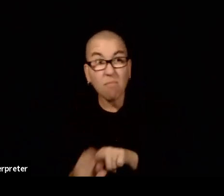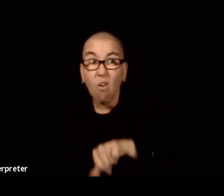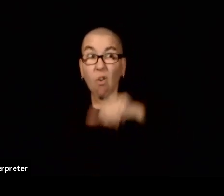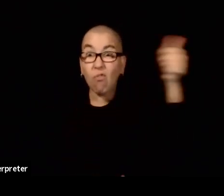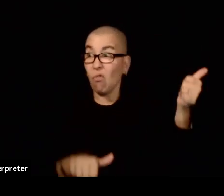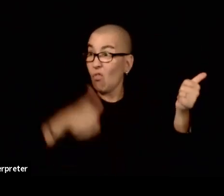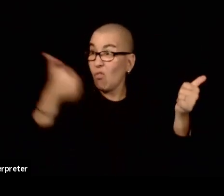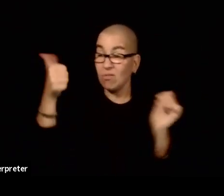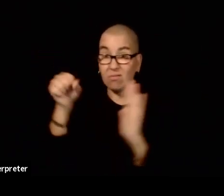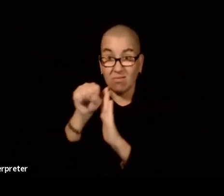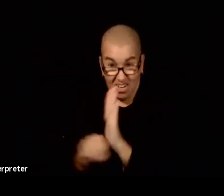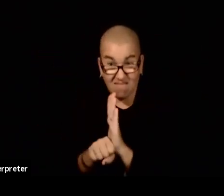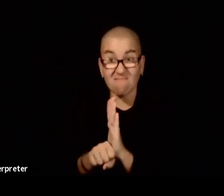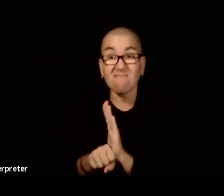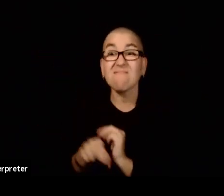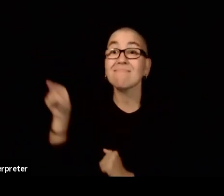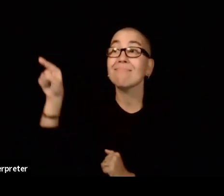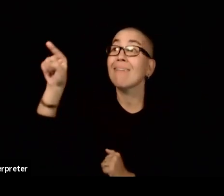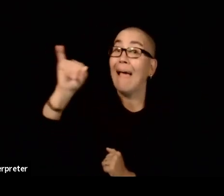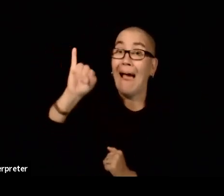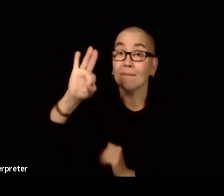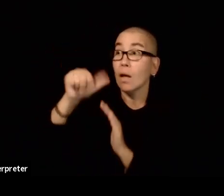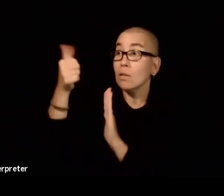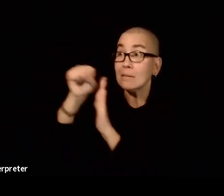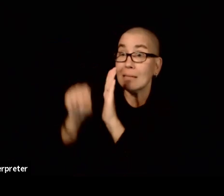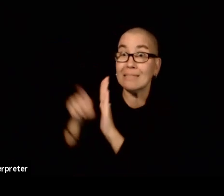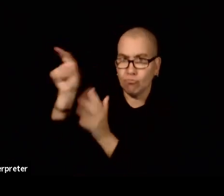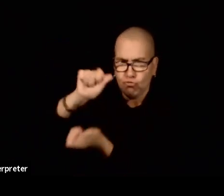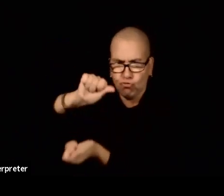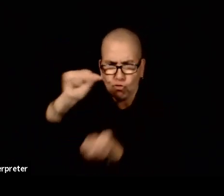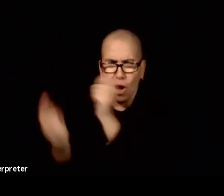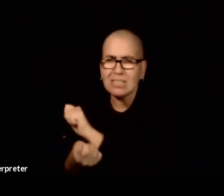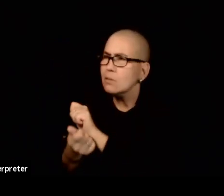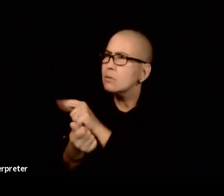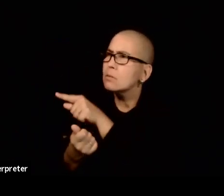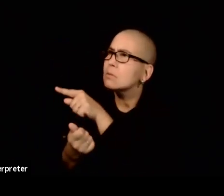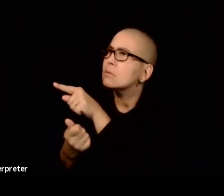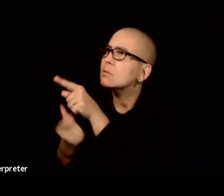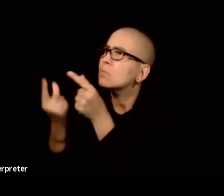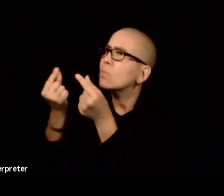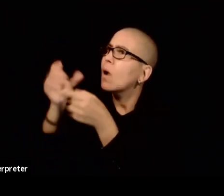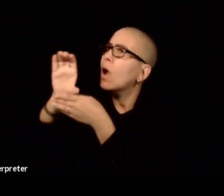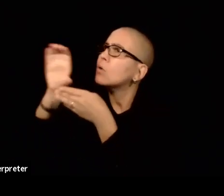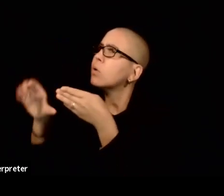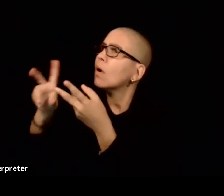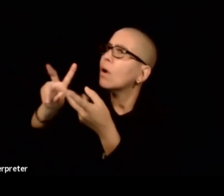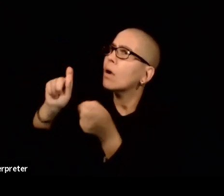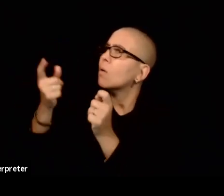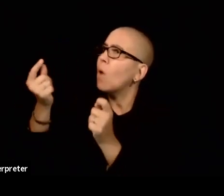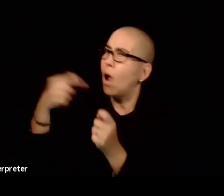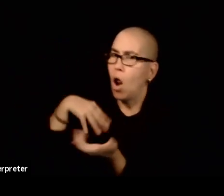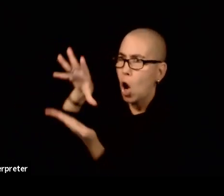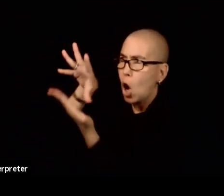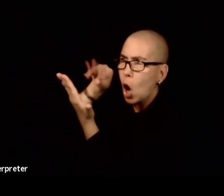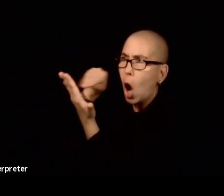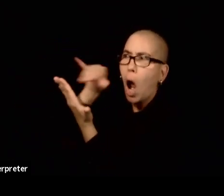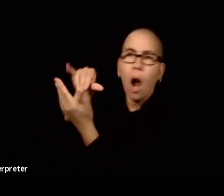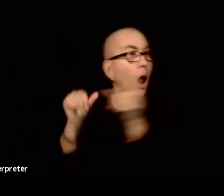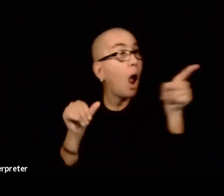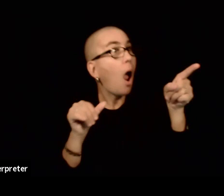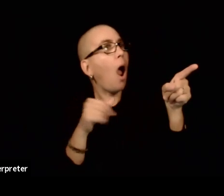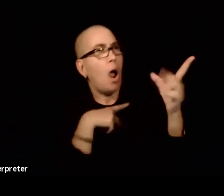can point to an impact from that on transmission. So we continue to look at all those data, and as I've said before, and I think the